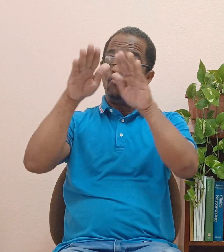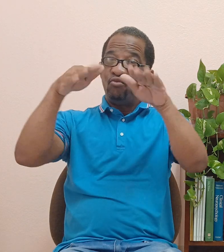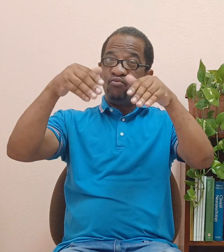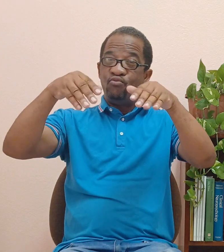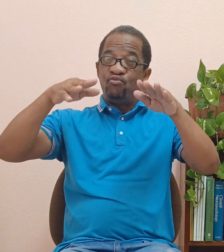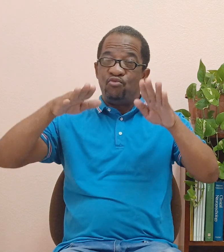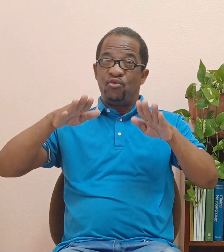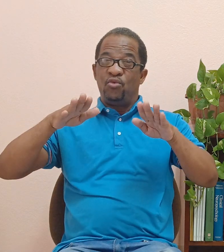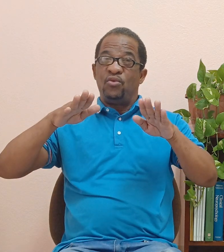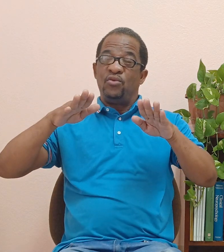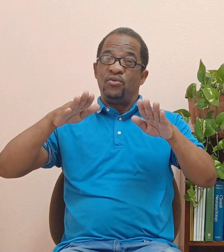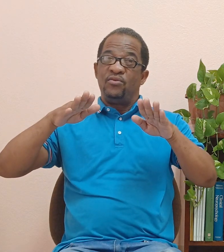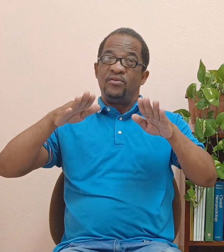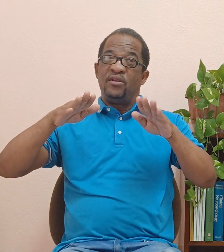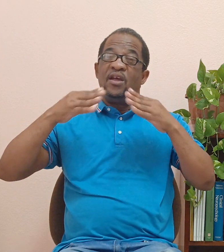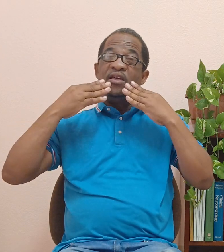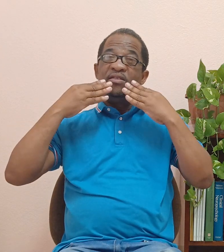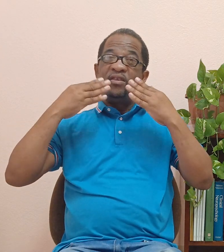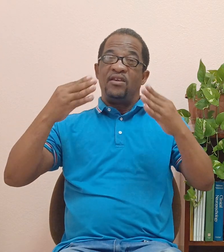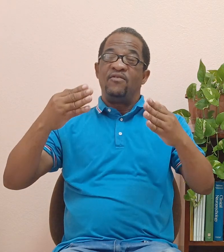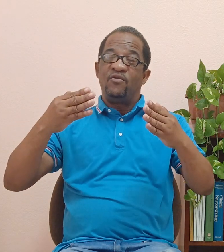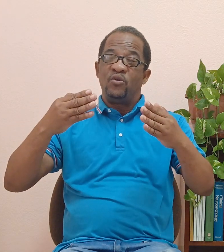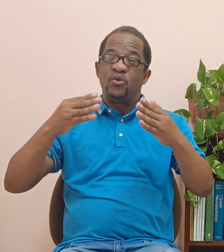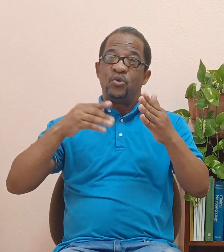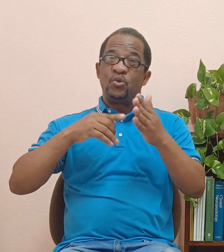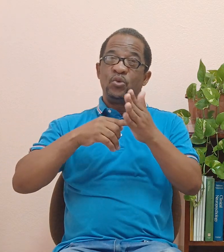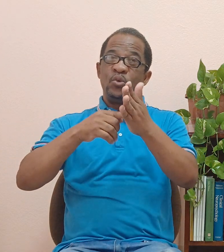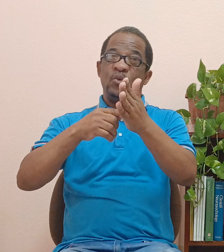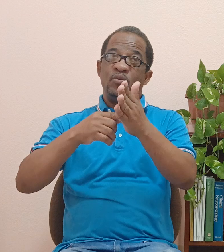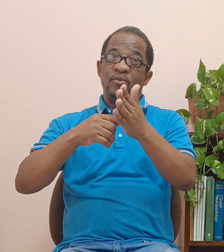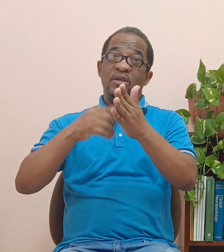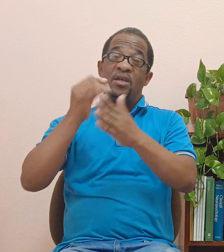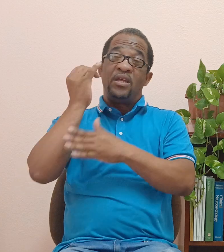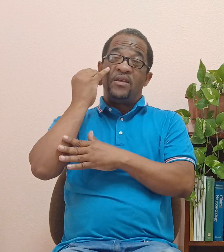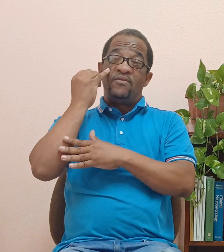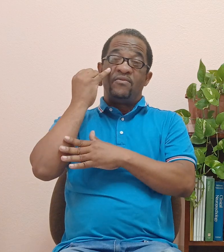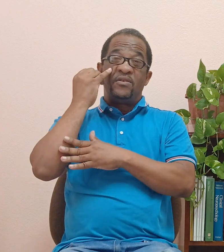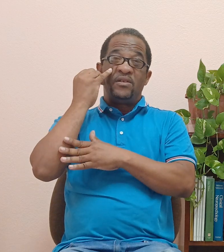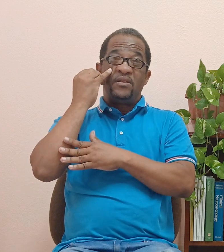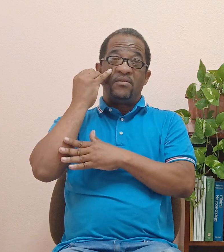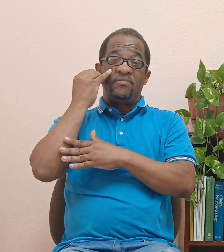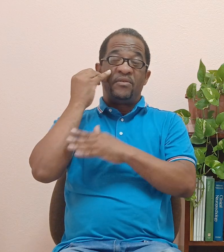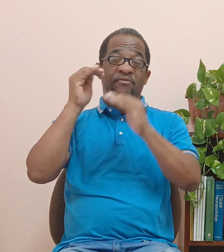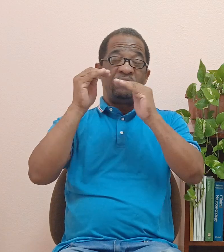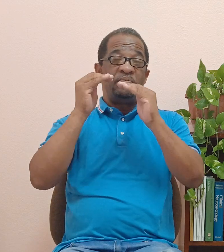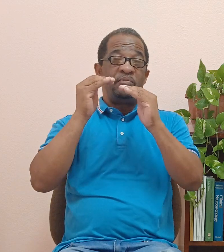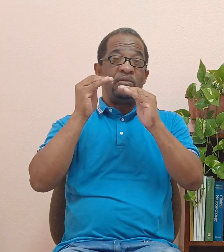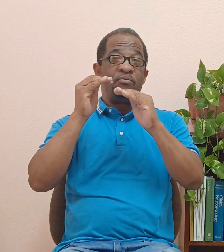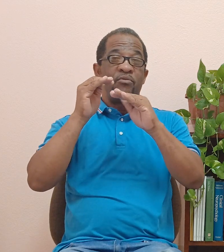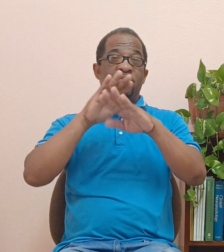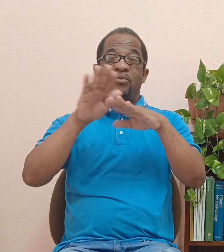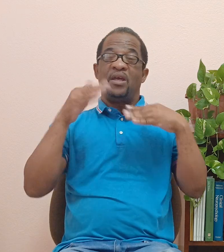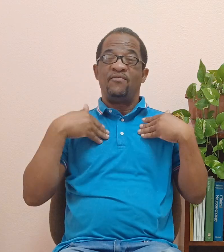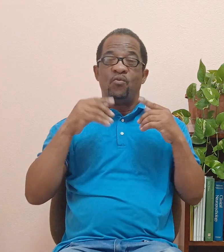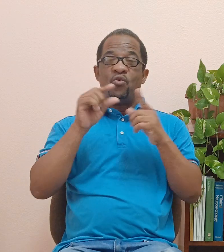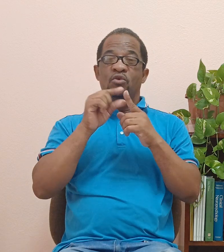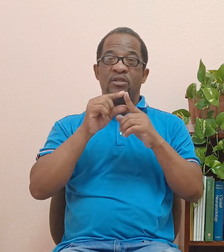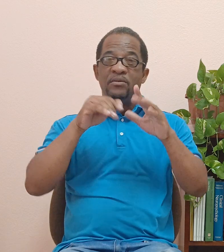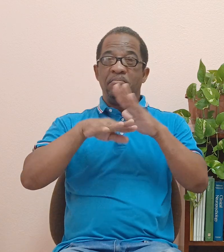Thank you for showing me that even if I do not have the words in my weakest moments,